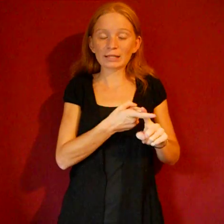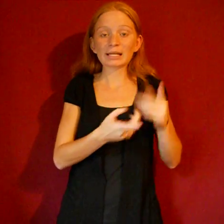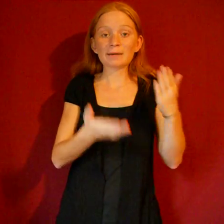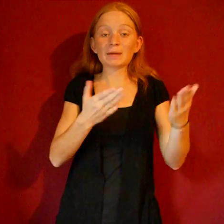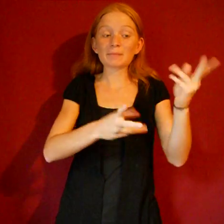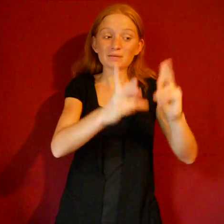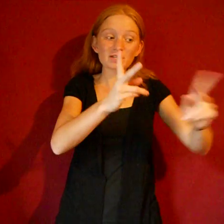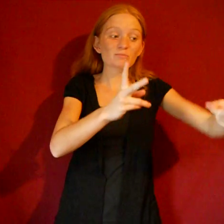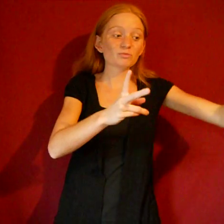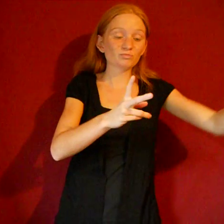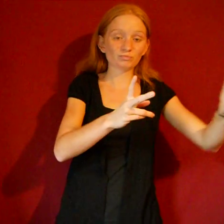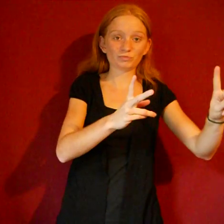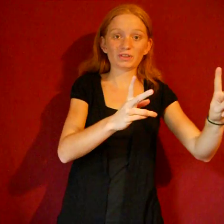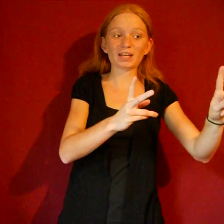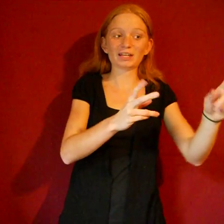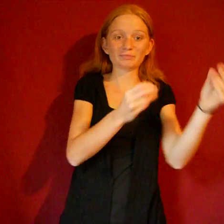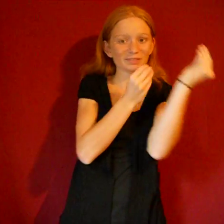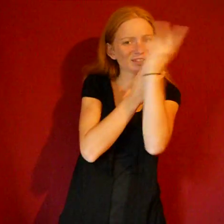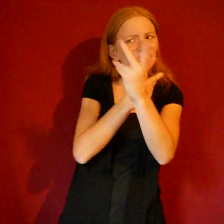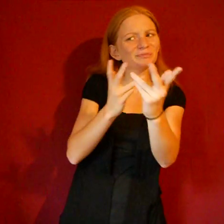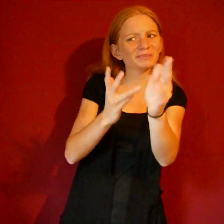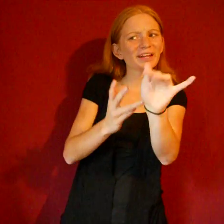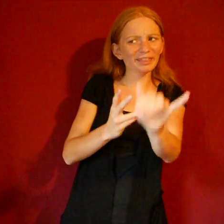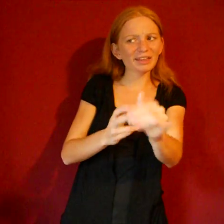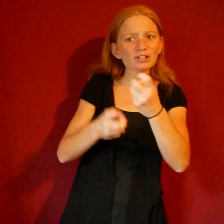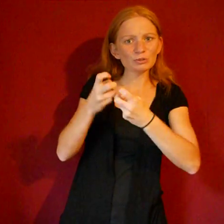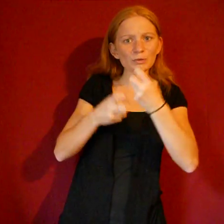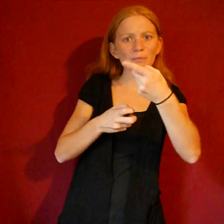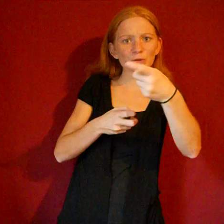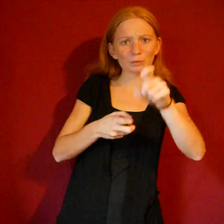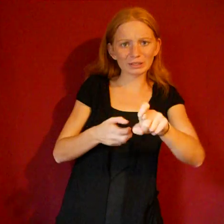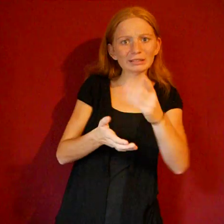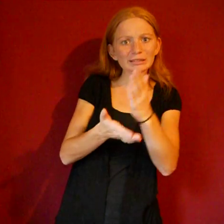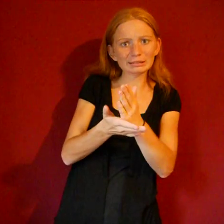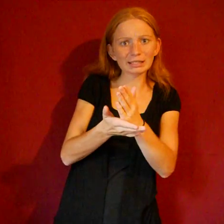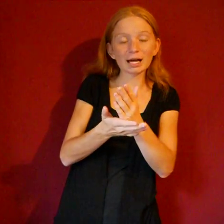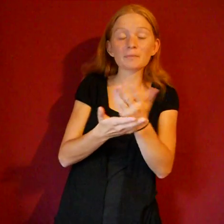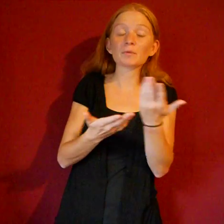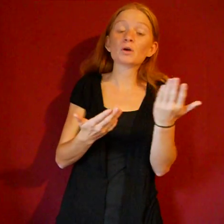you it's an issue? Also, do you feel like you can't go a day without drinking?